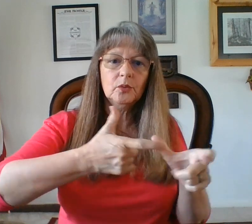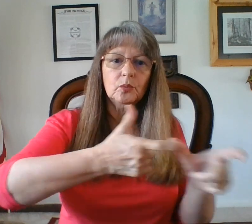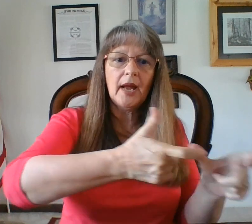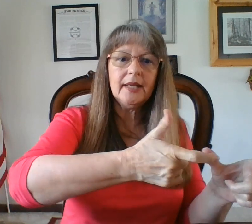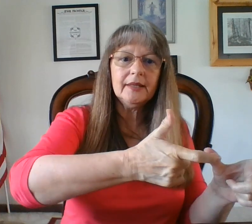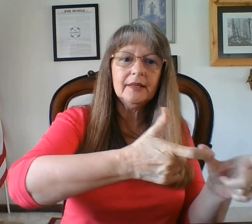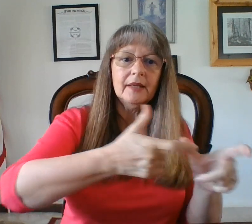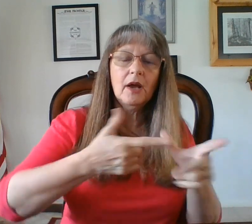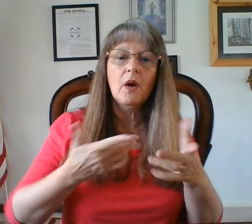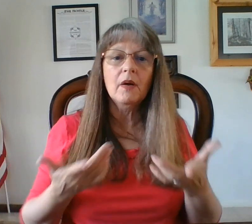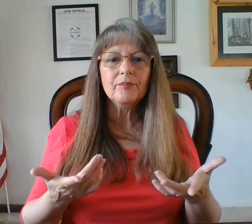run,